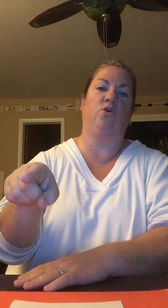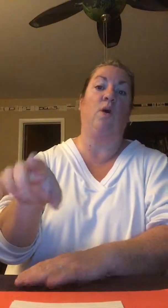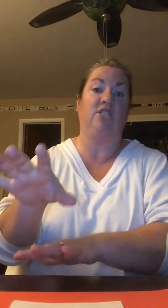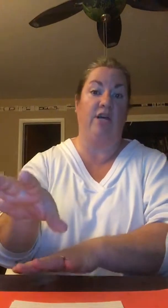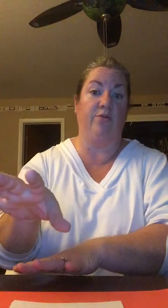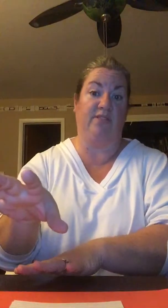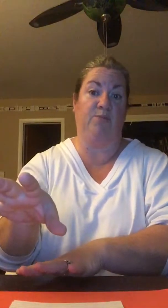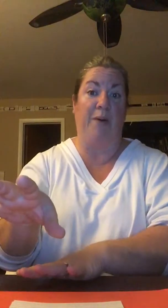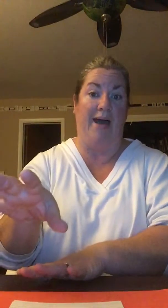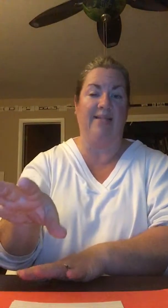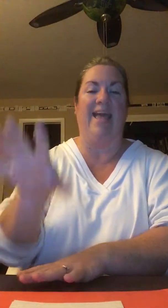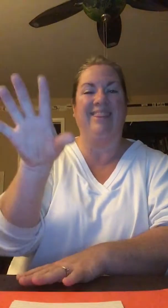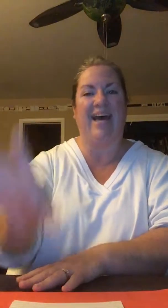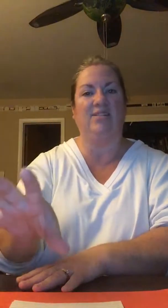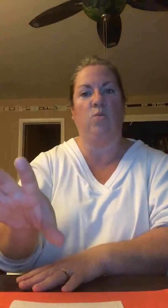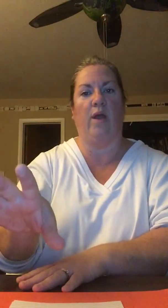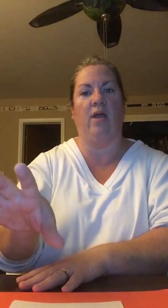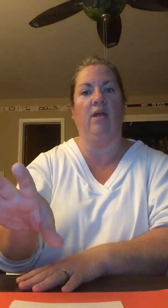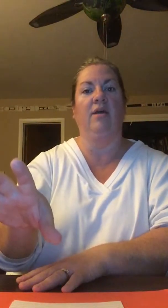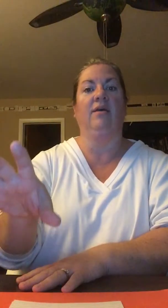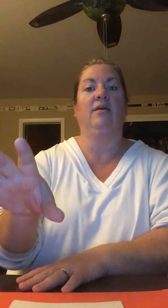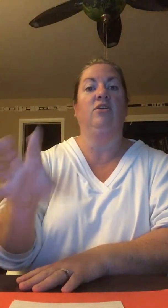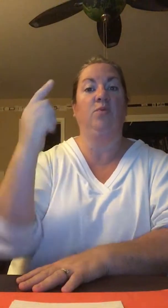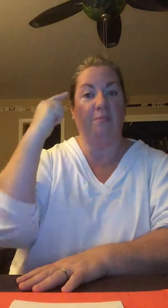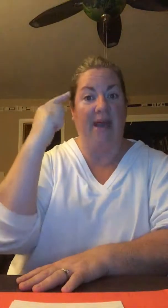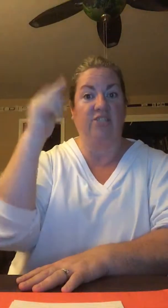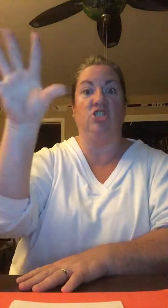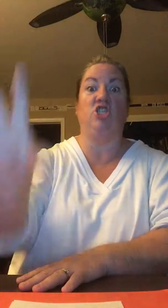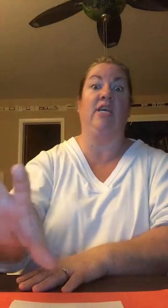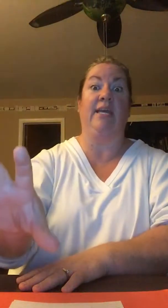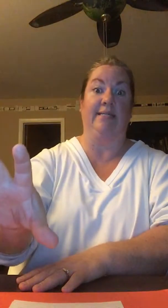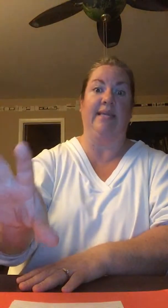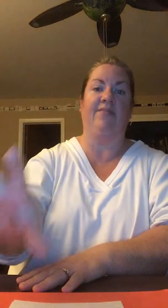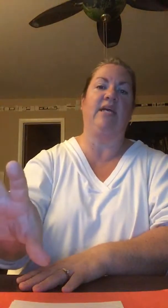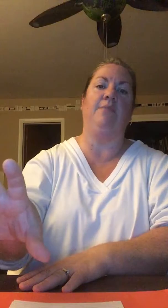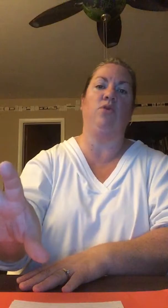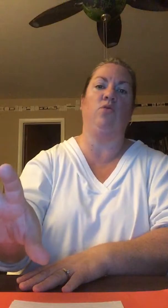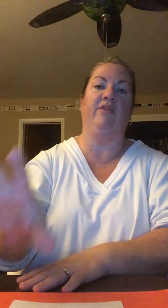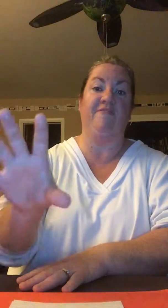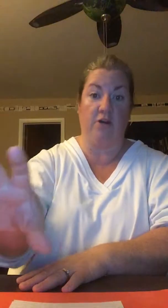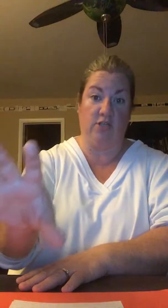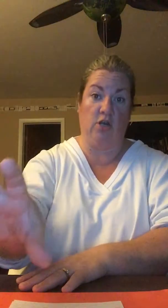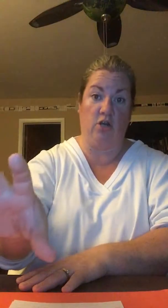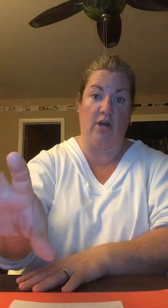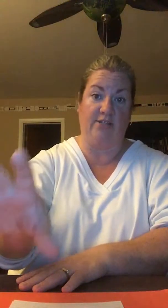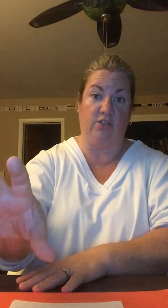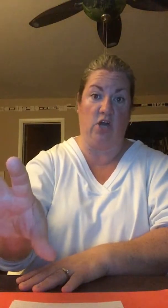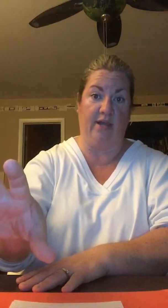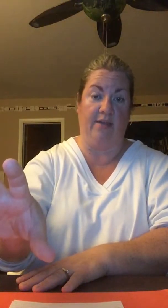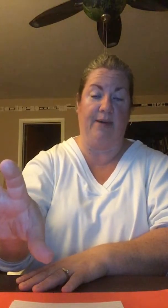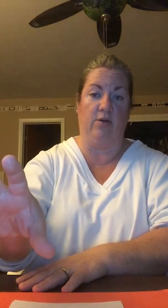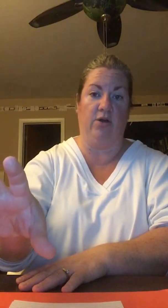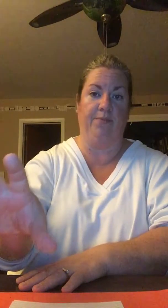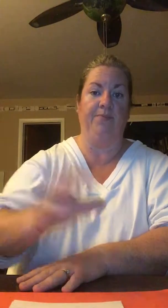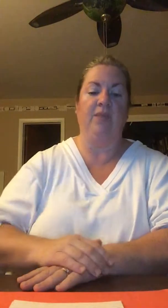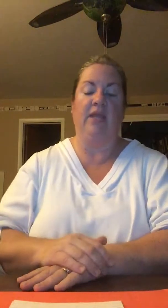a general spot, and that's where you would imagine she is every time you refer to her as you're talking about her. If